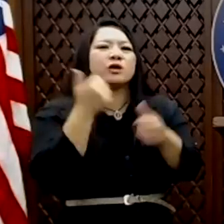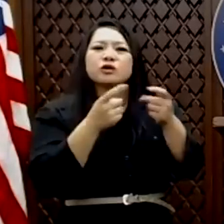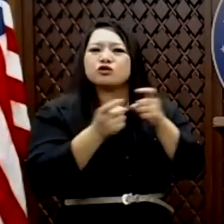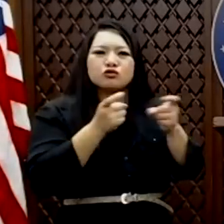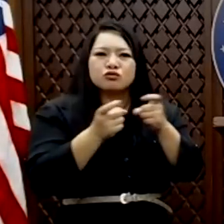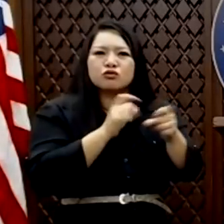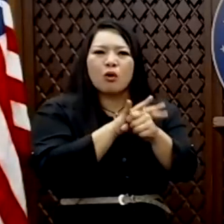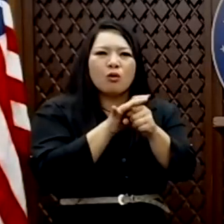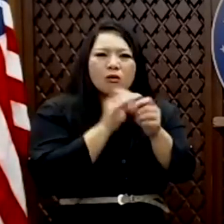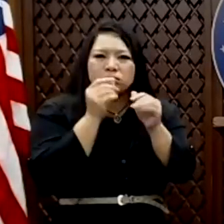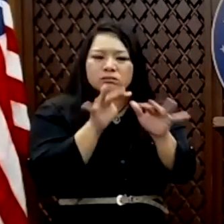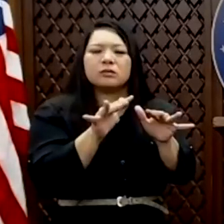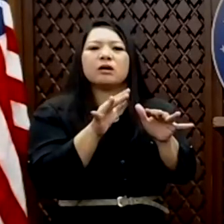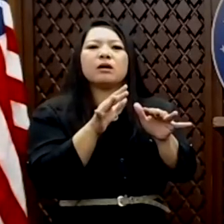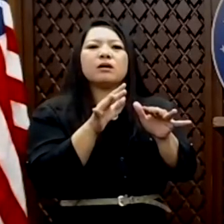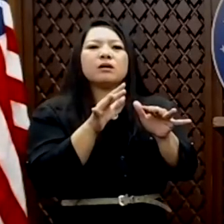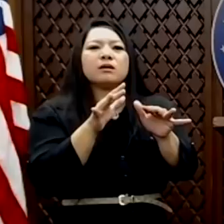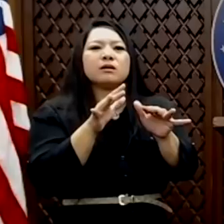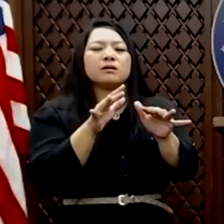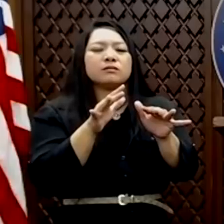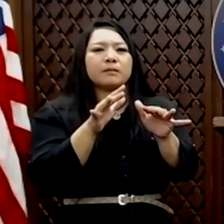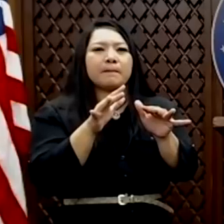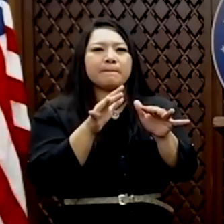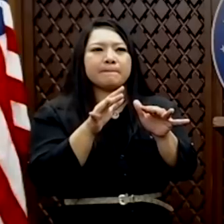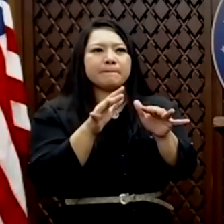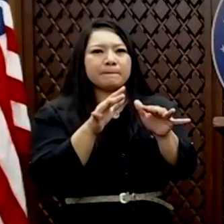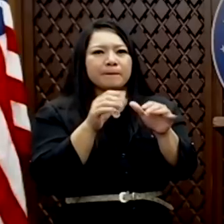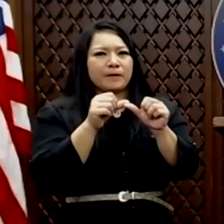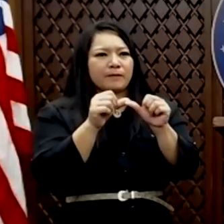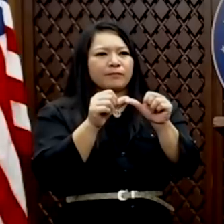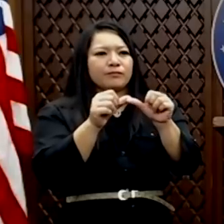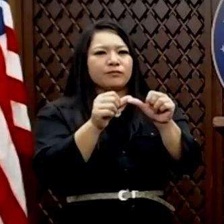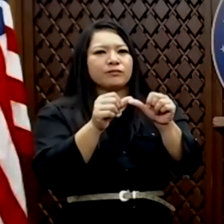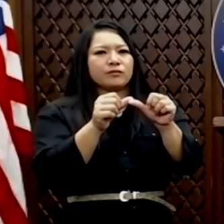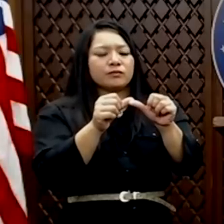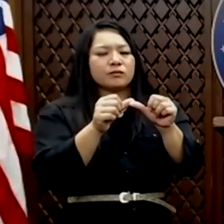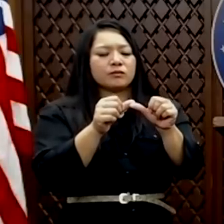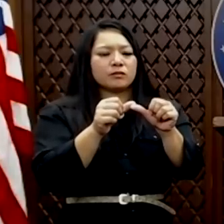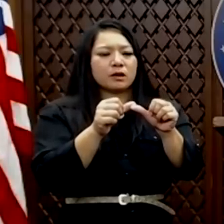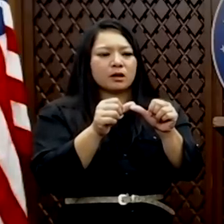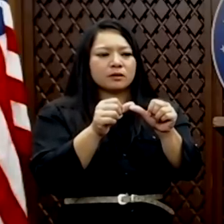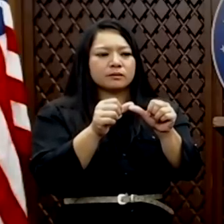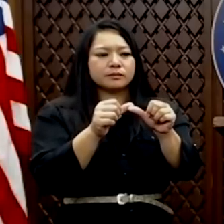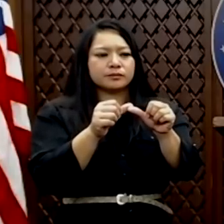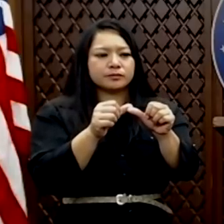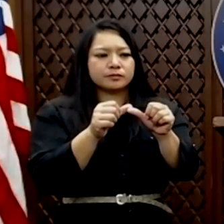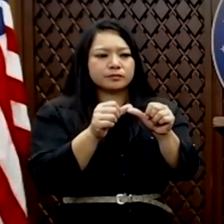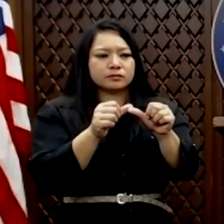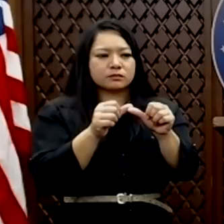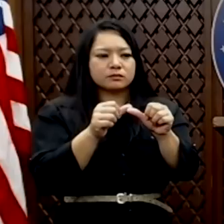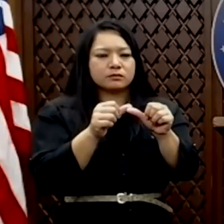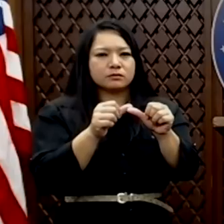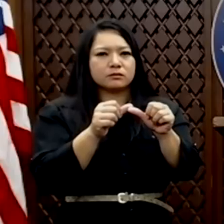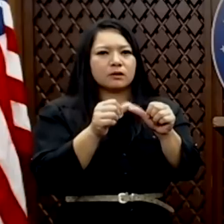control and eradicate the transmission of coronavirus. So the measures continue